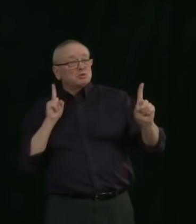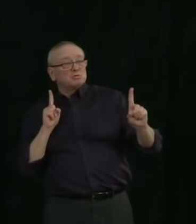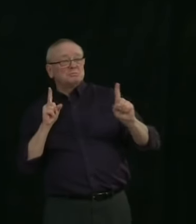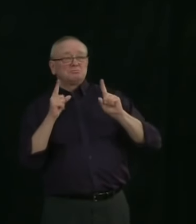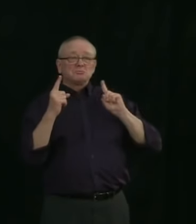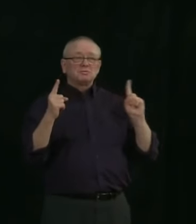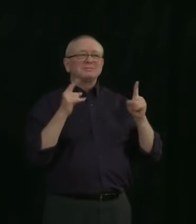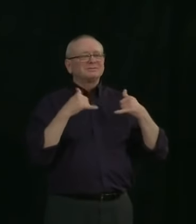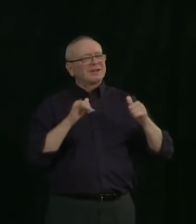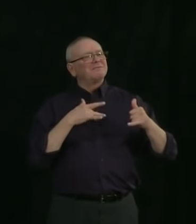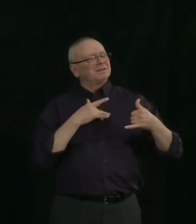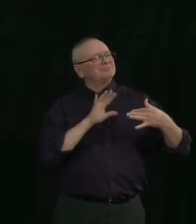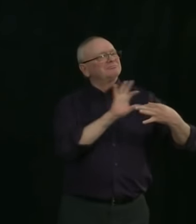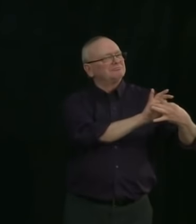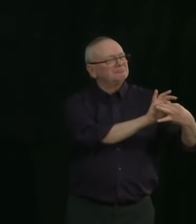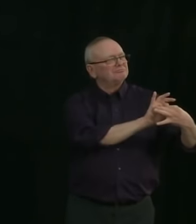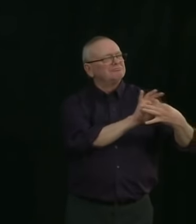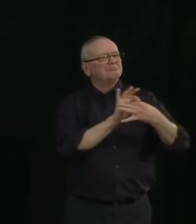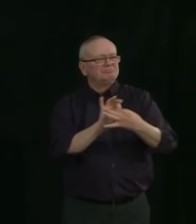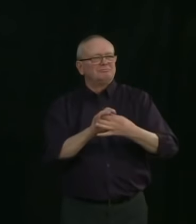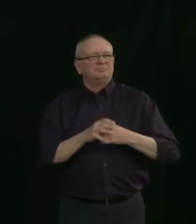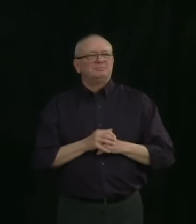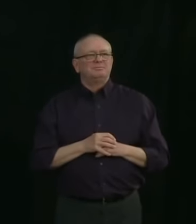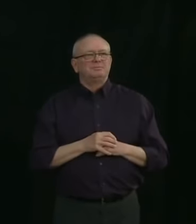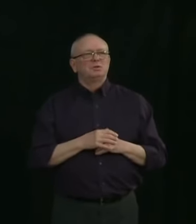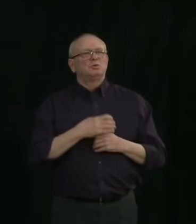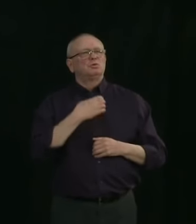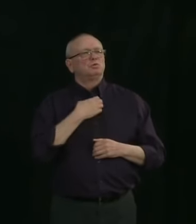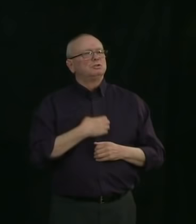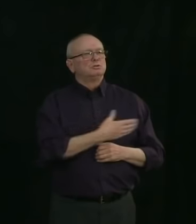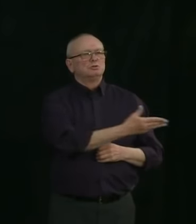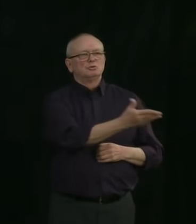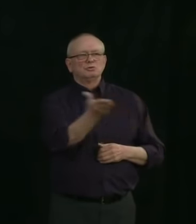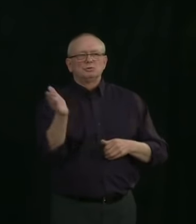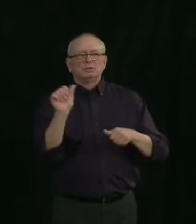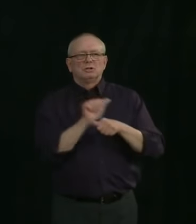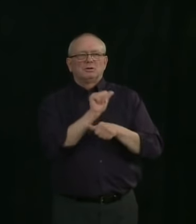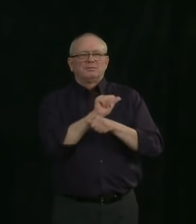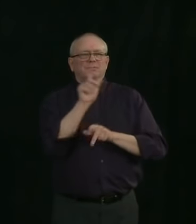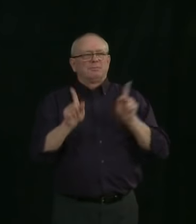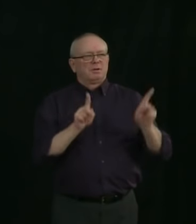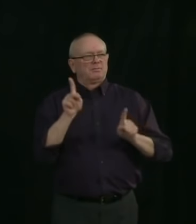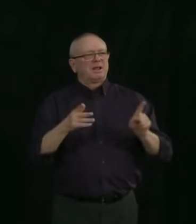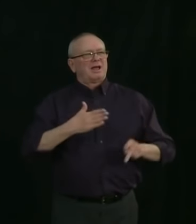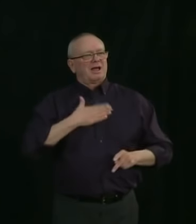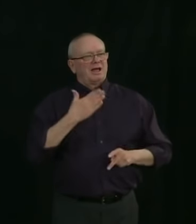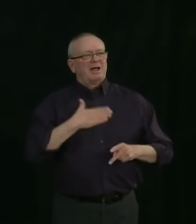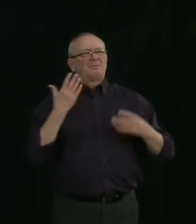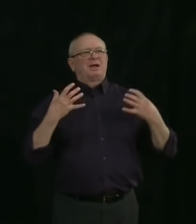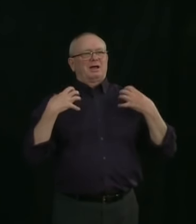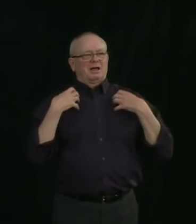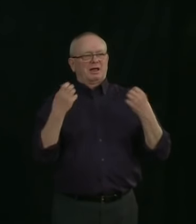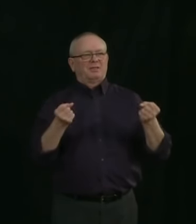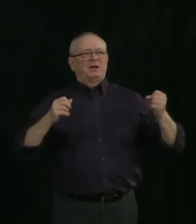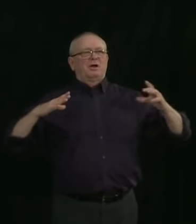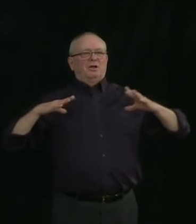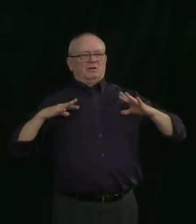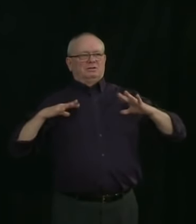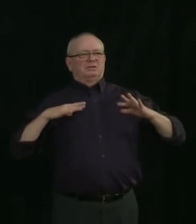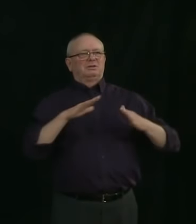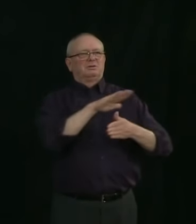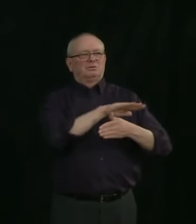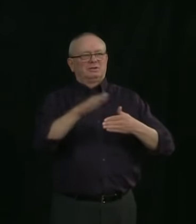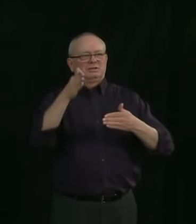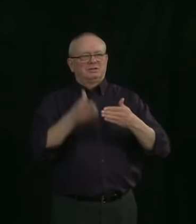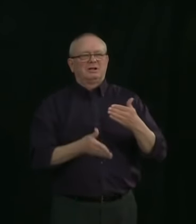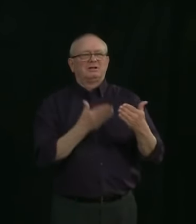would like to wish all Albertans a happy and healthy holiday weekend. Thank you again, and I will now take questions. We'll go